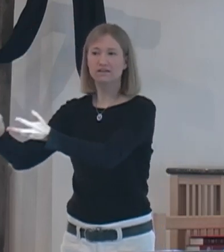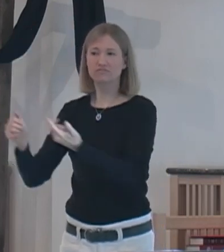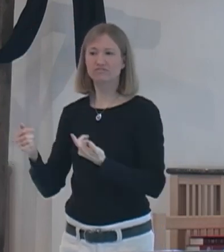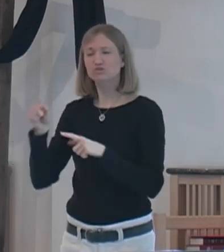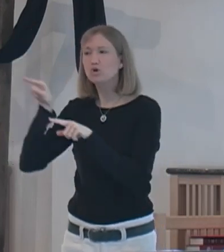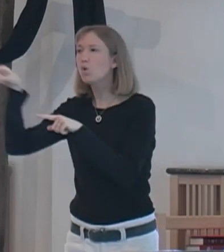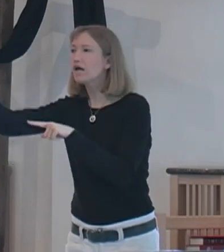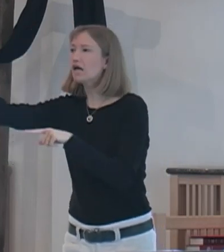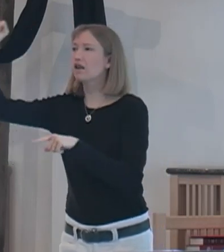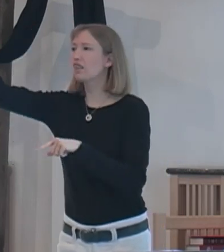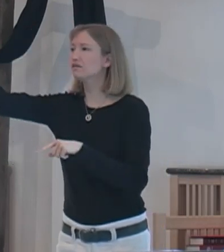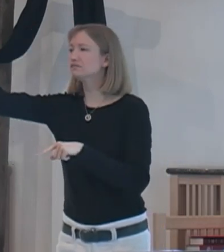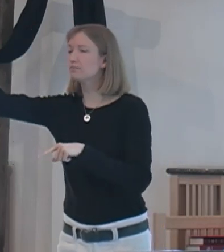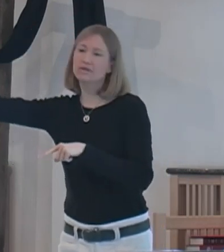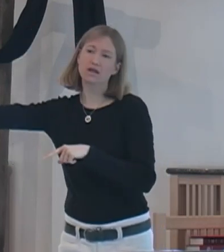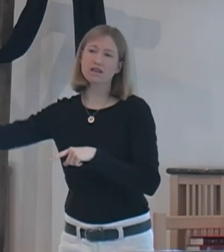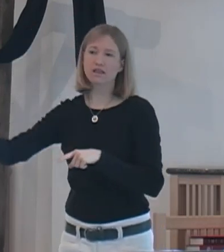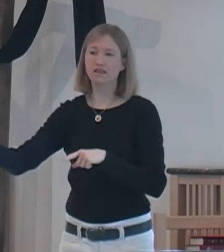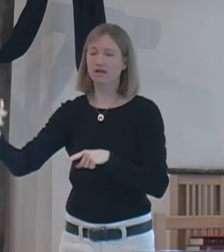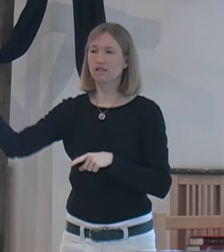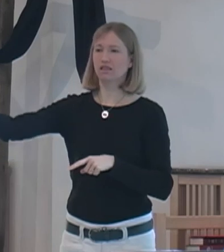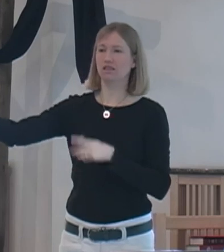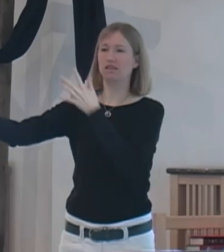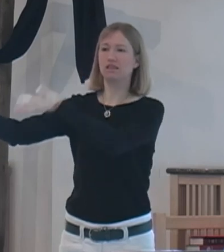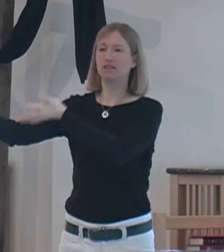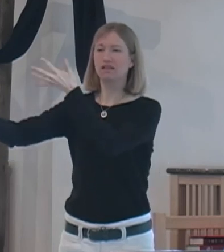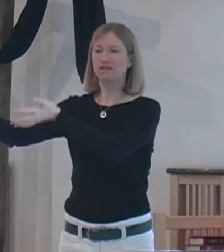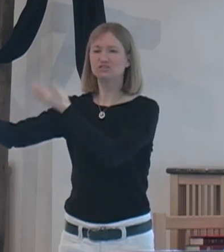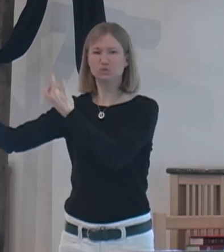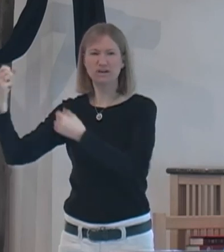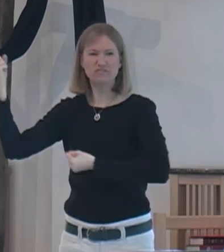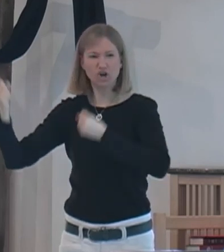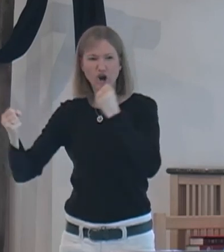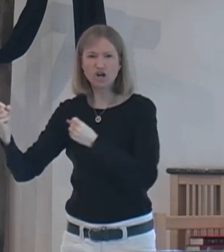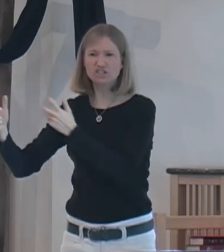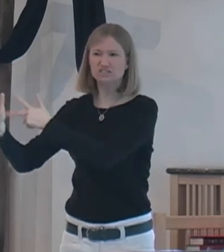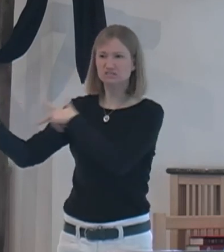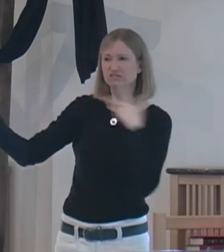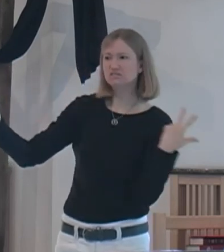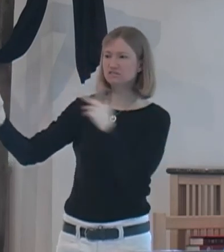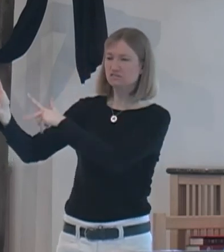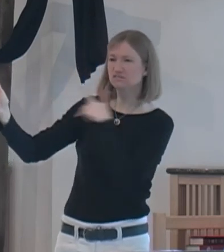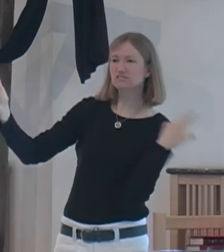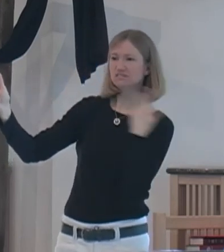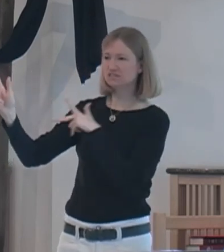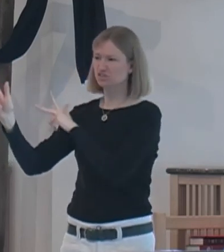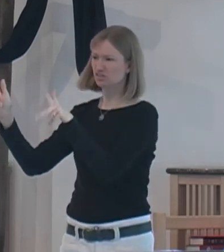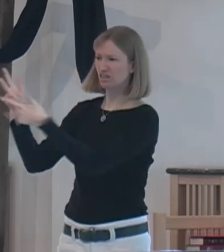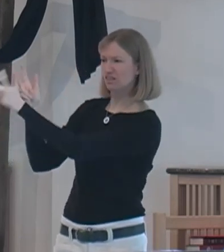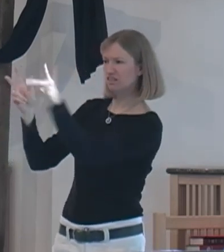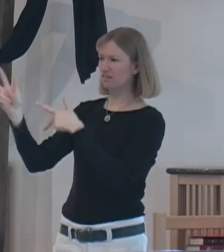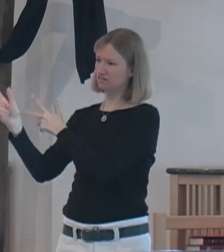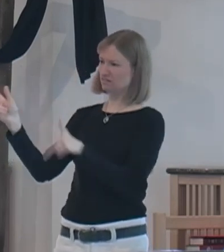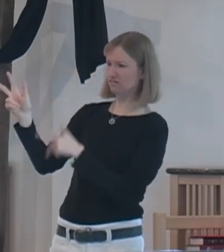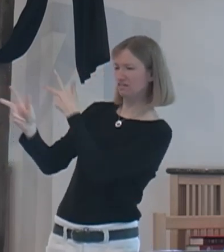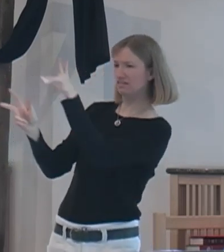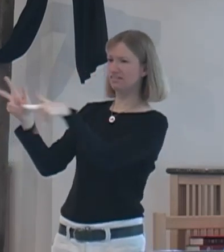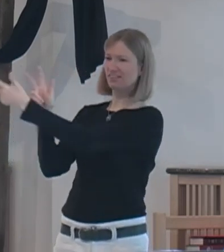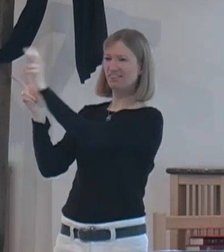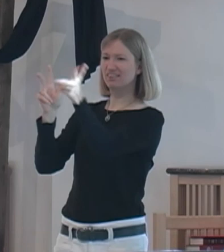and do something? And so, hundreds of cars are now negotiating themselves around this one car that has parked in the drop-off circle.